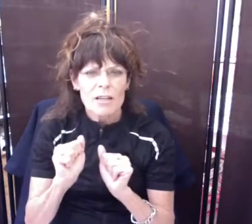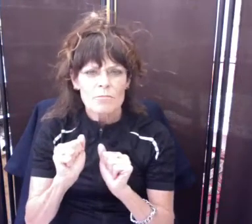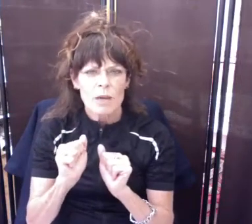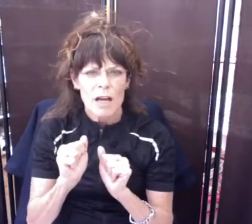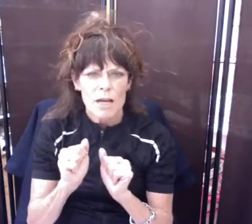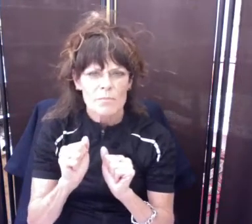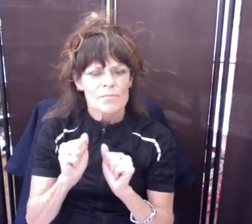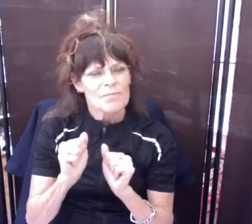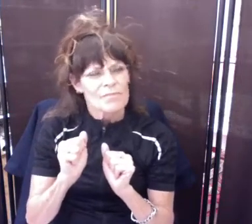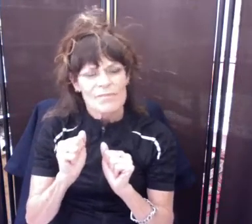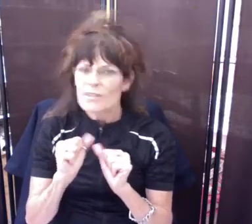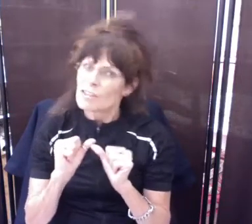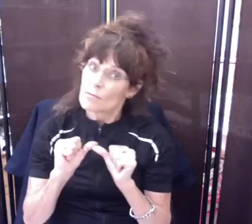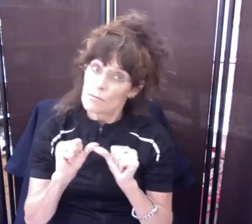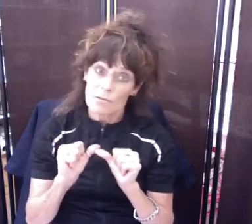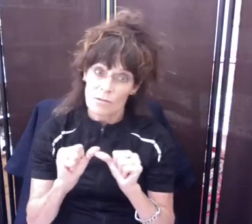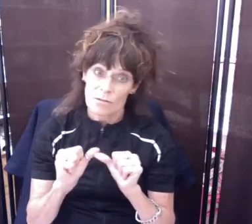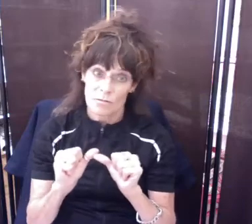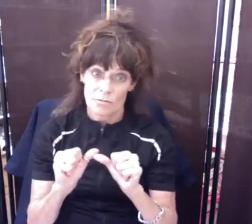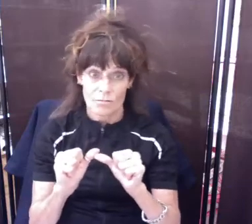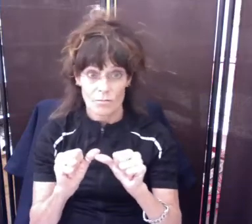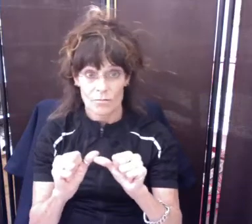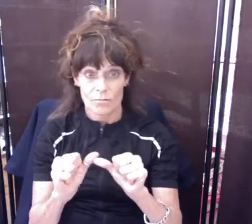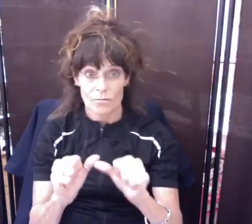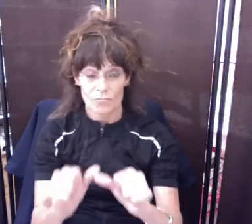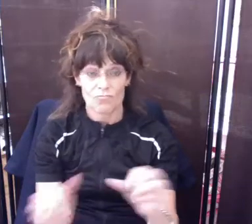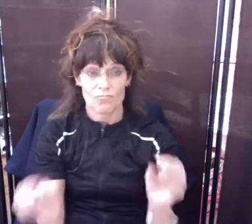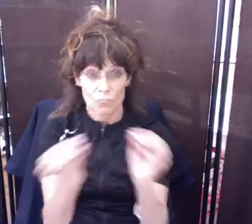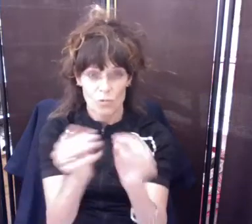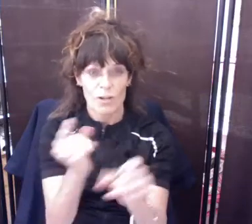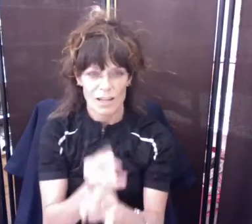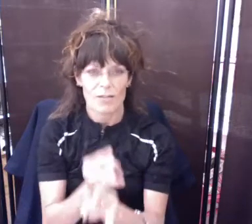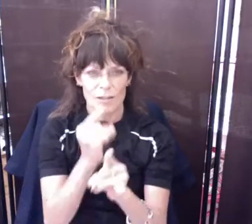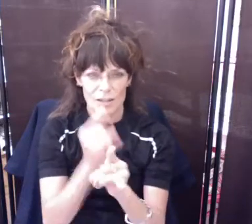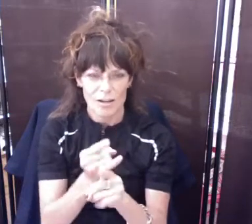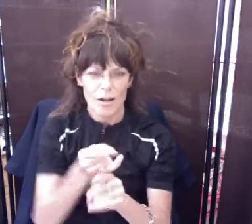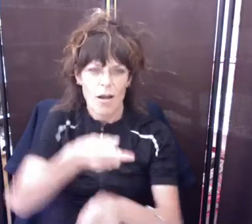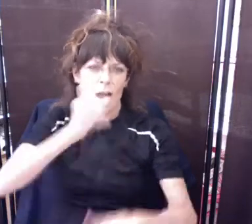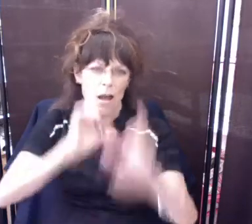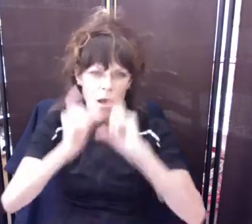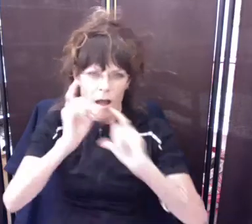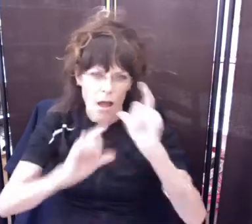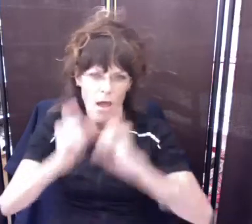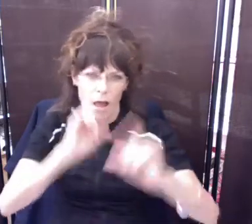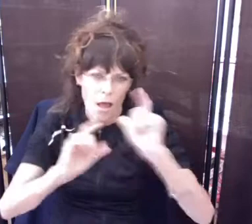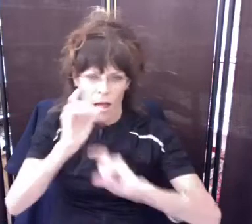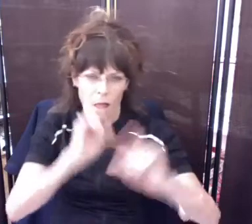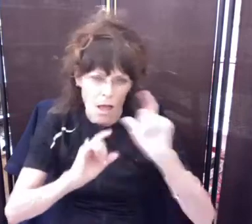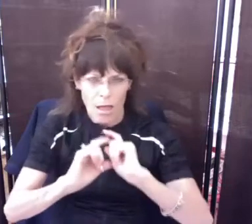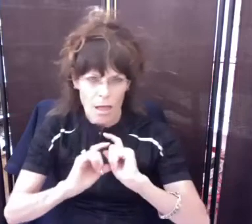period of time, more alcohol was going in my body every year that went by. And if you put